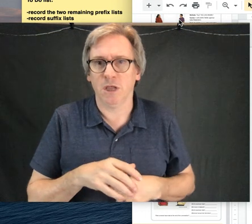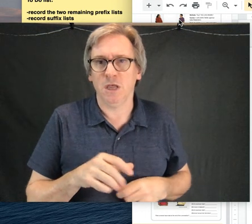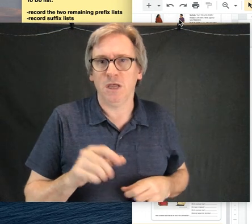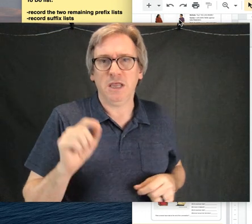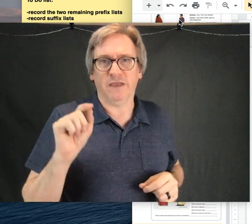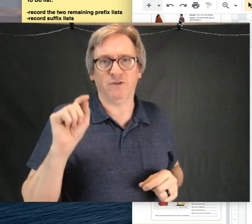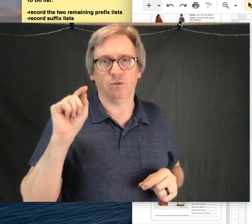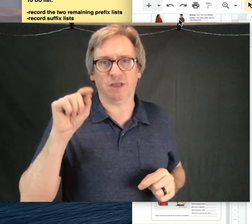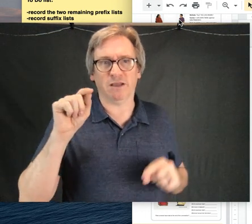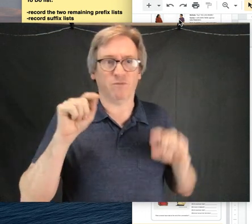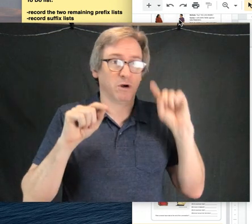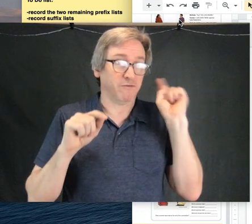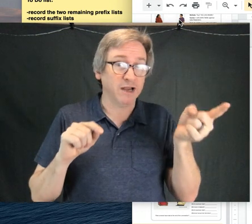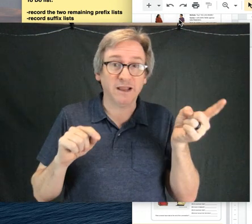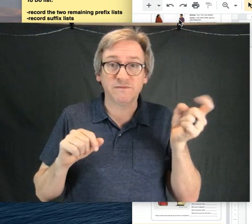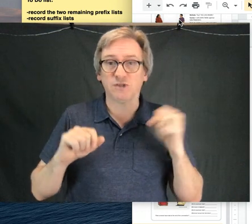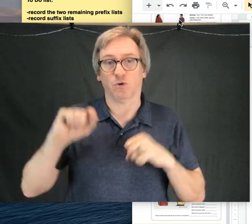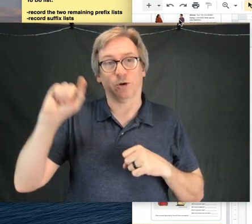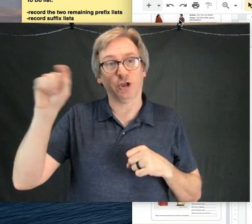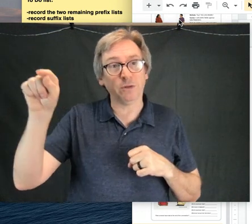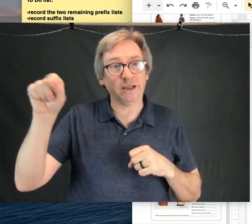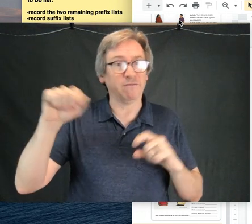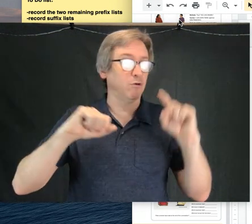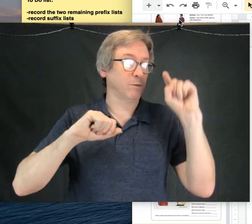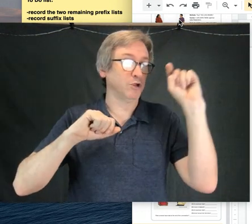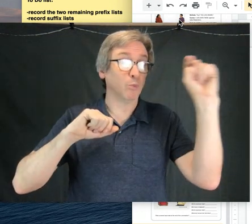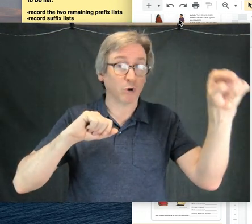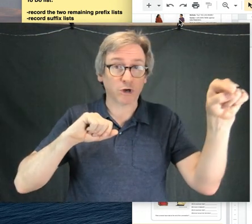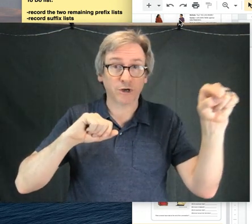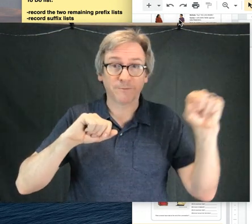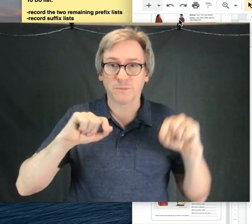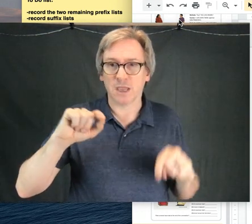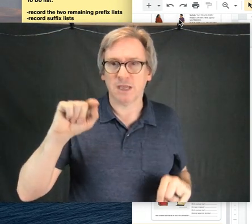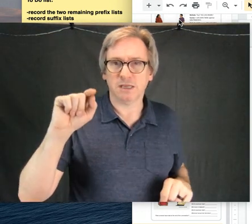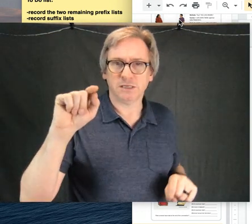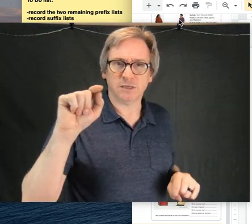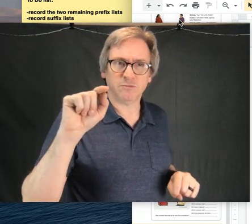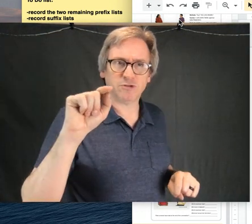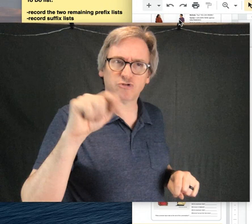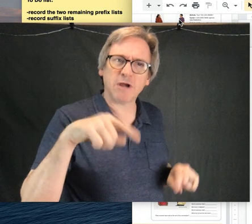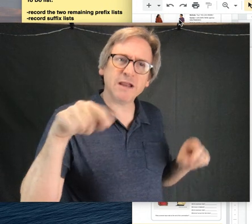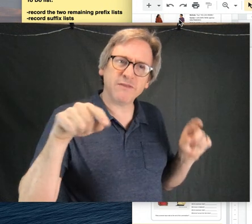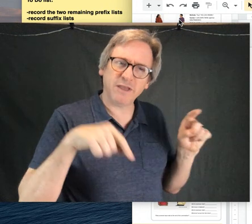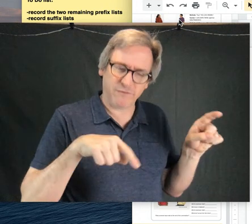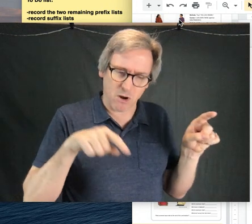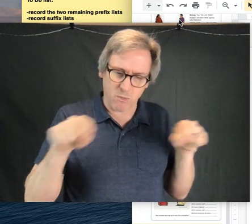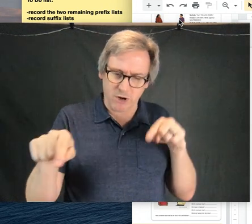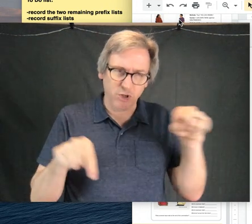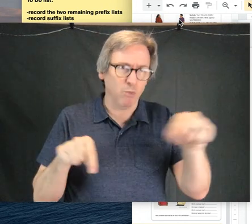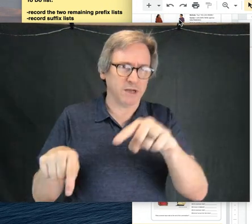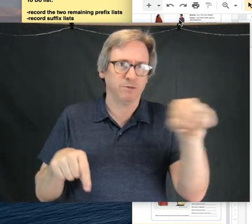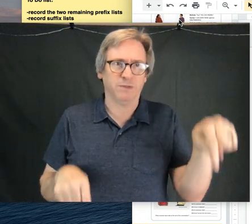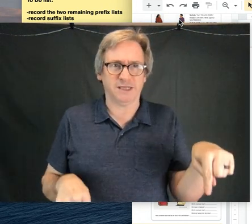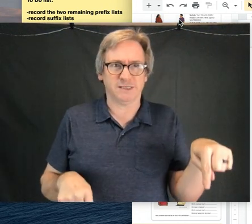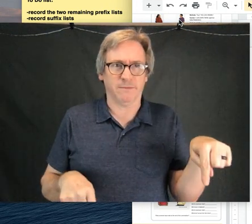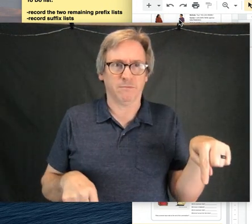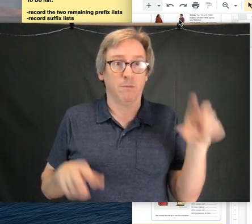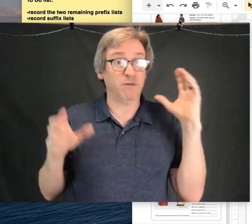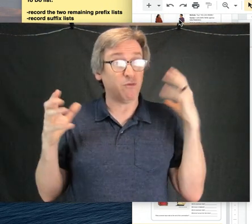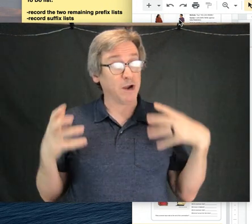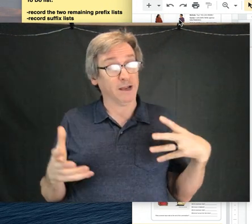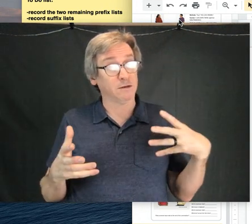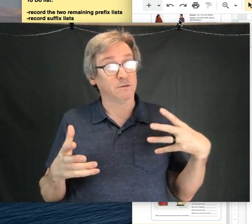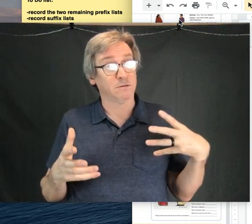video, if you think of where a friend lives or where you live or where you work, try to figure out where you want to place